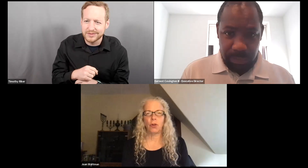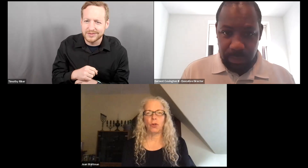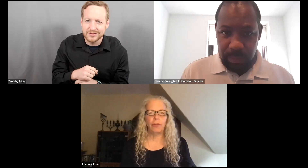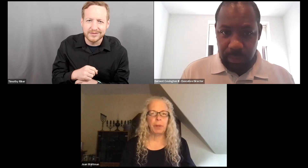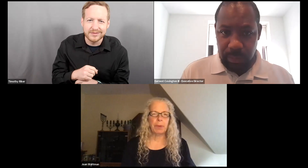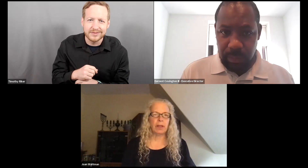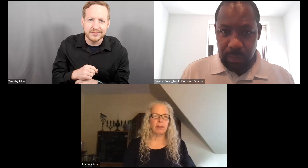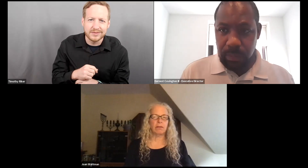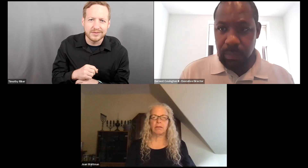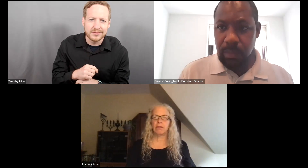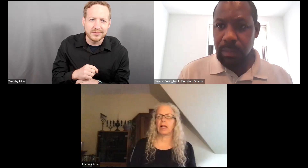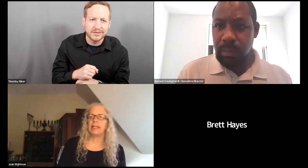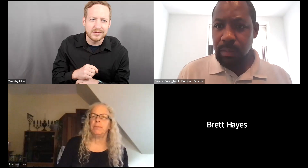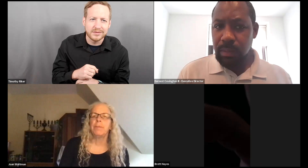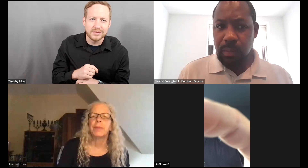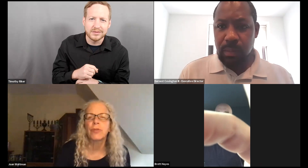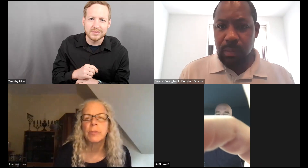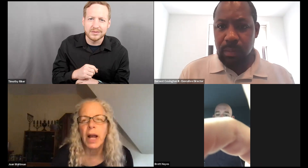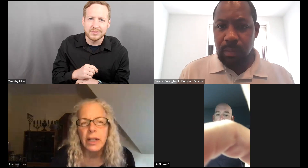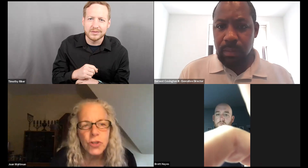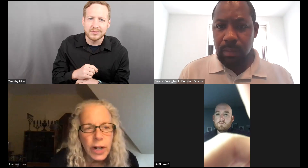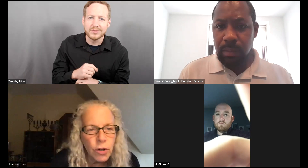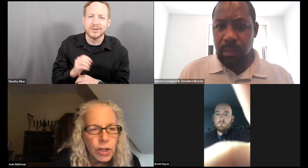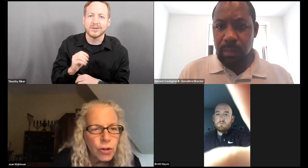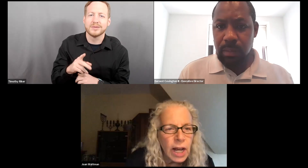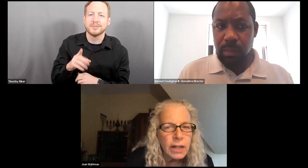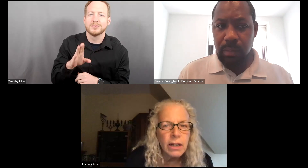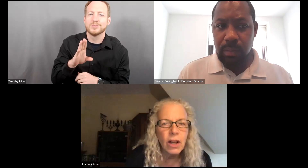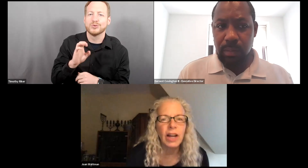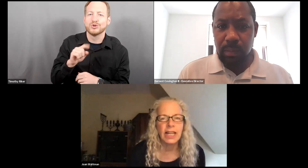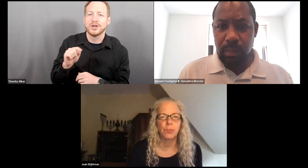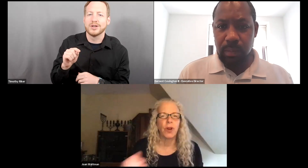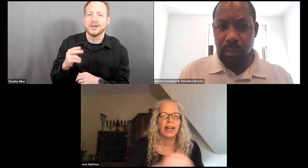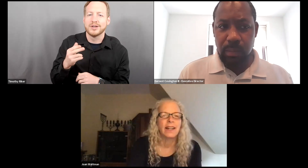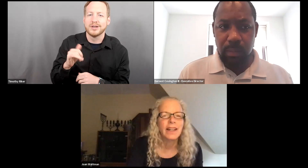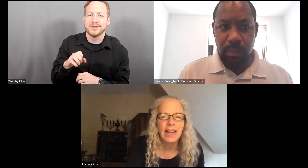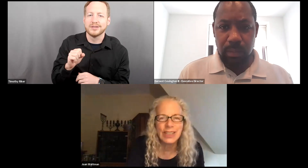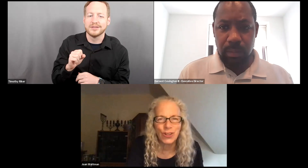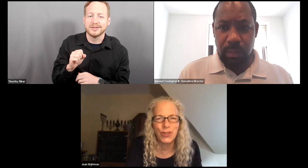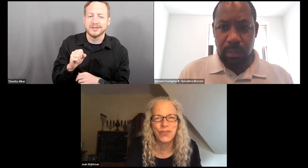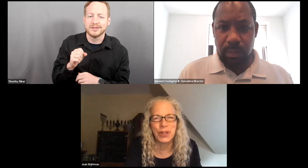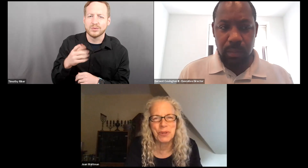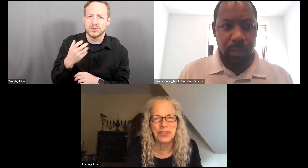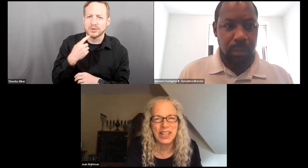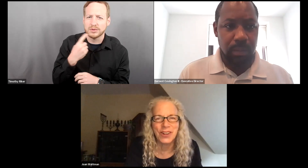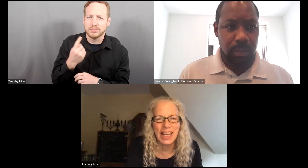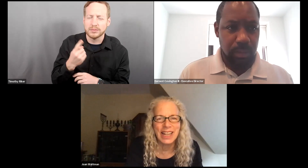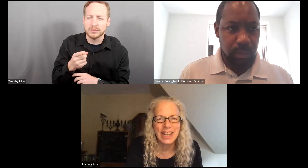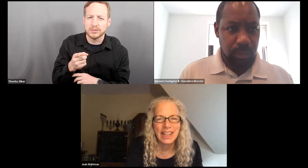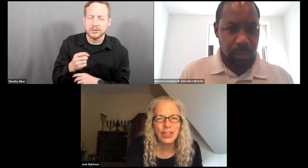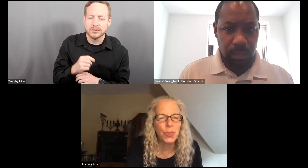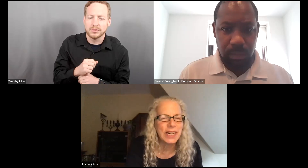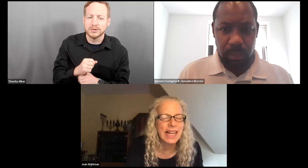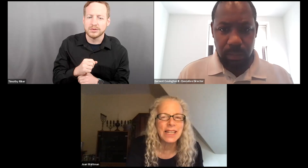I don't know if I need people to respond, so I know that you're not. Ah, yes, Brett. I saw you very briefly.